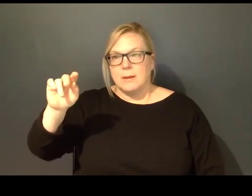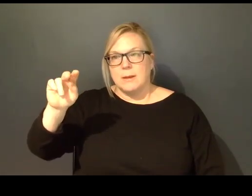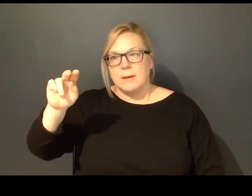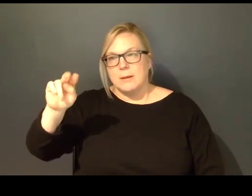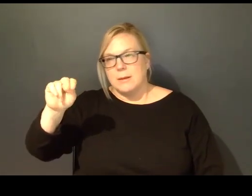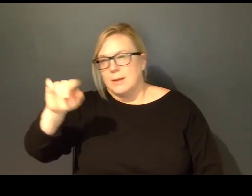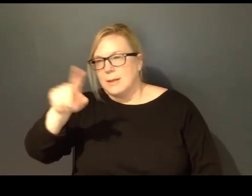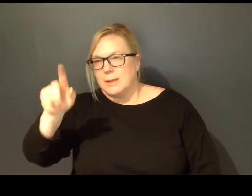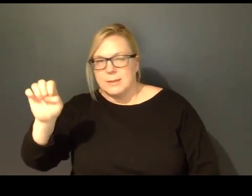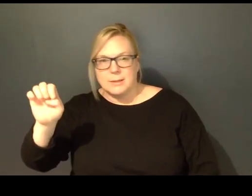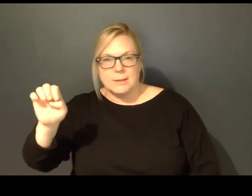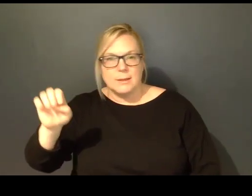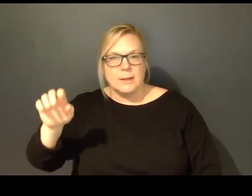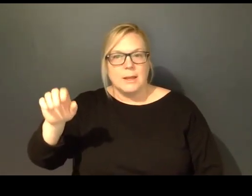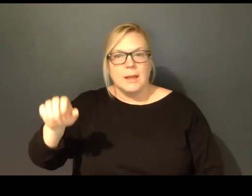Khazanavicius.